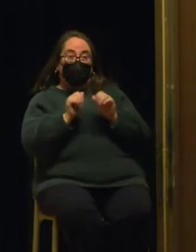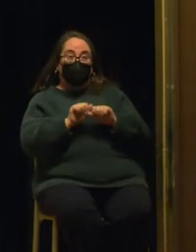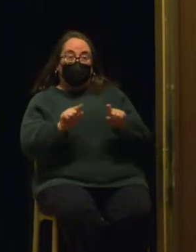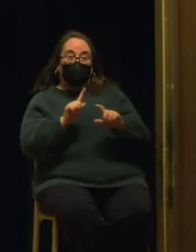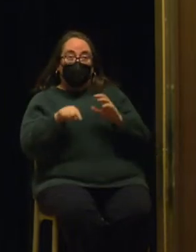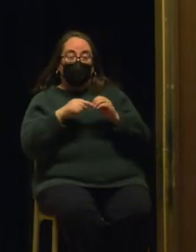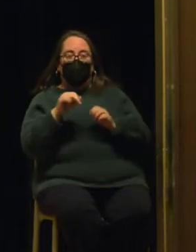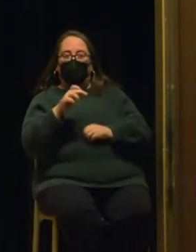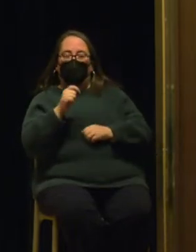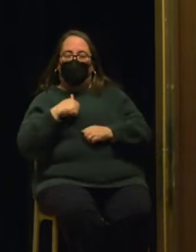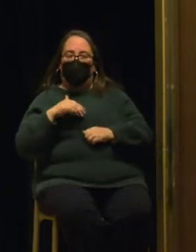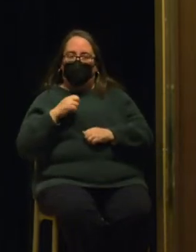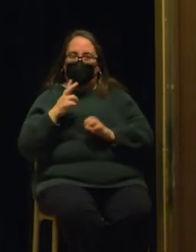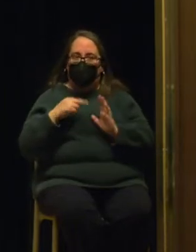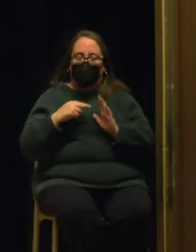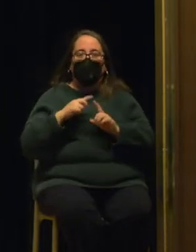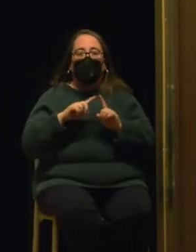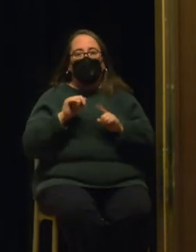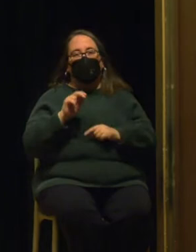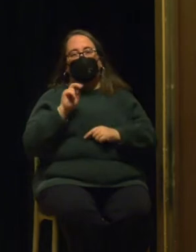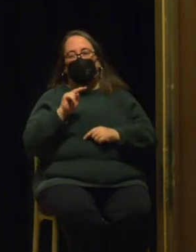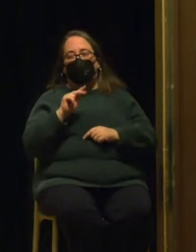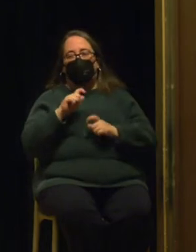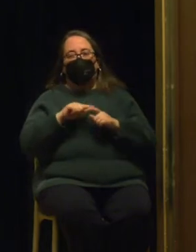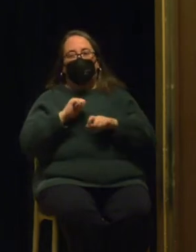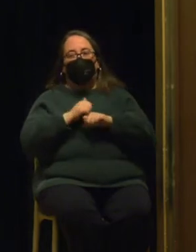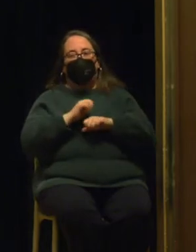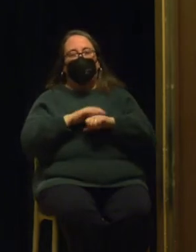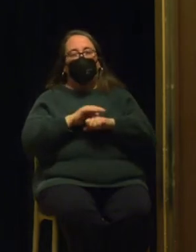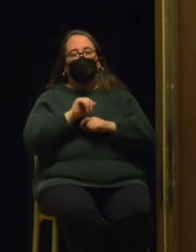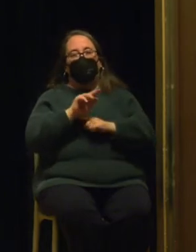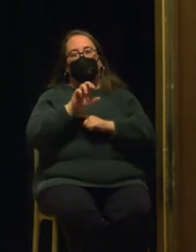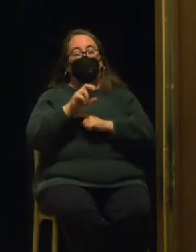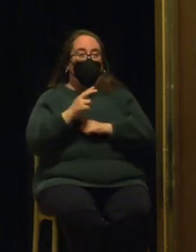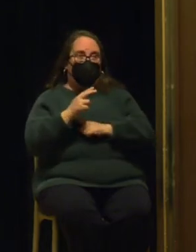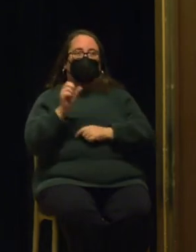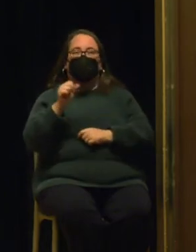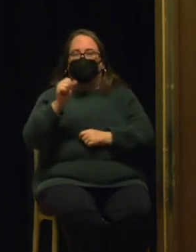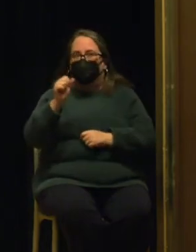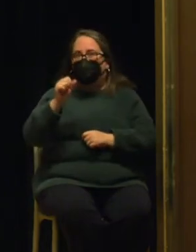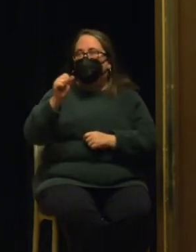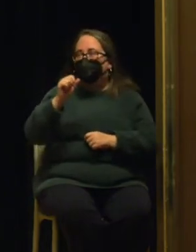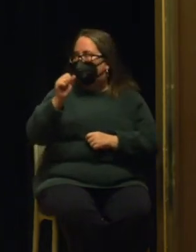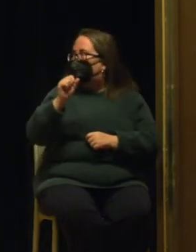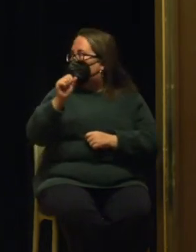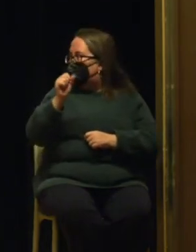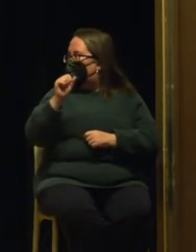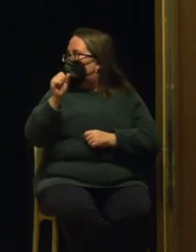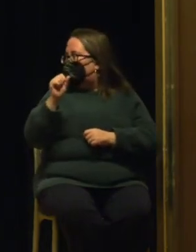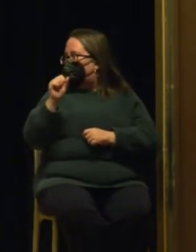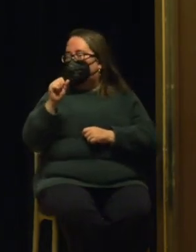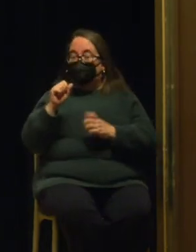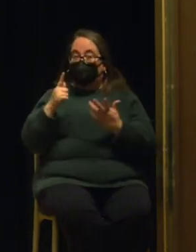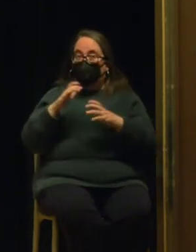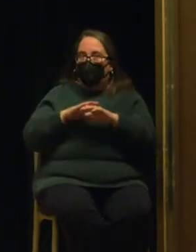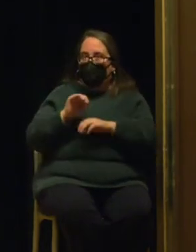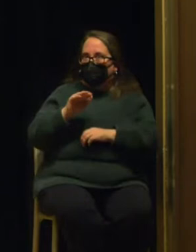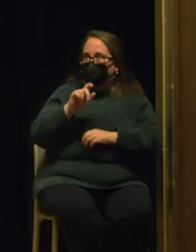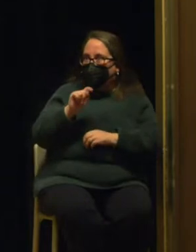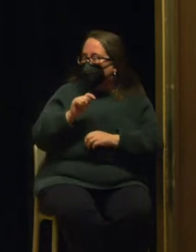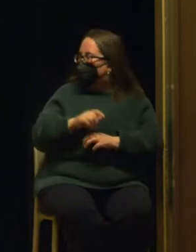I haven't read it yet. But Succession is supposed to be based on the Murdoch family. Yeah, we have to do a Succession on BET. Who's